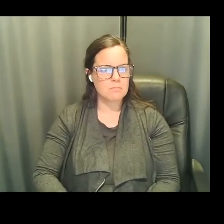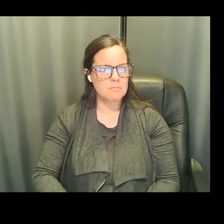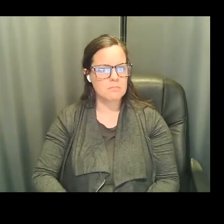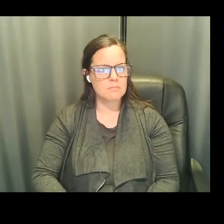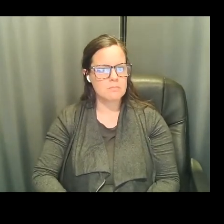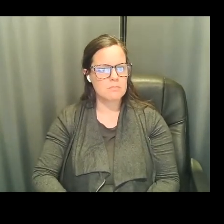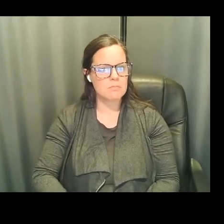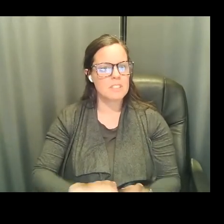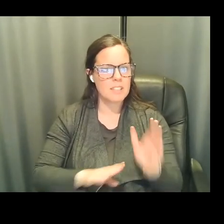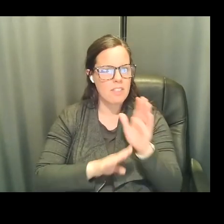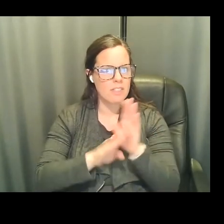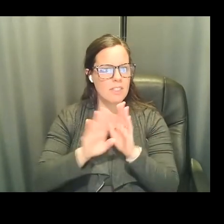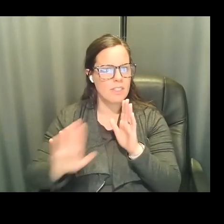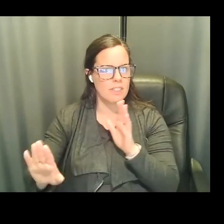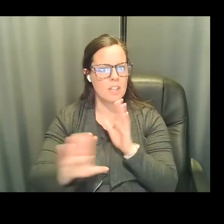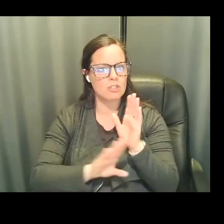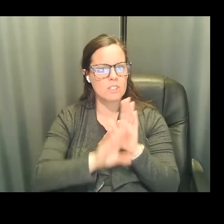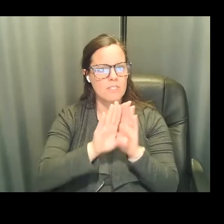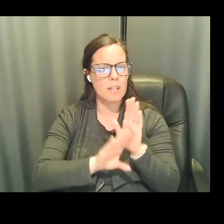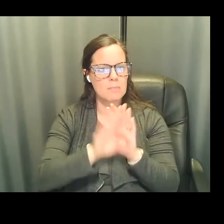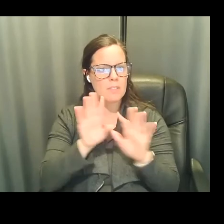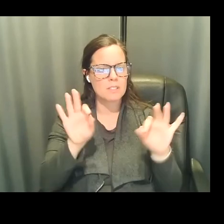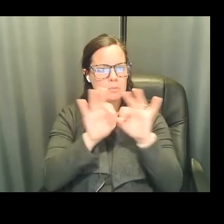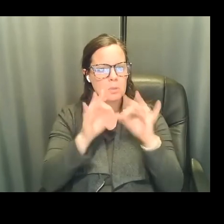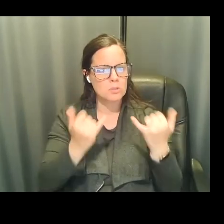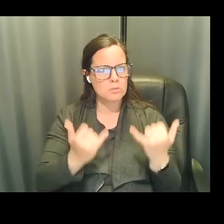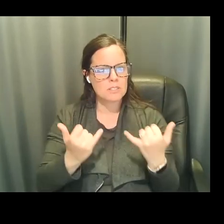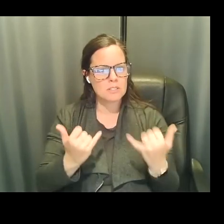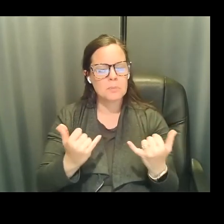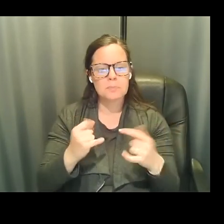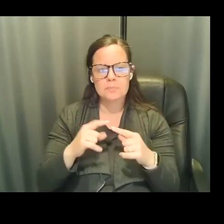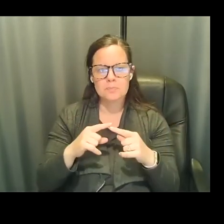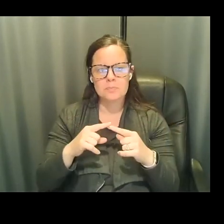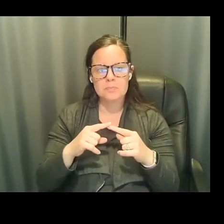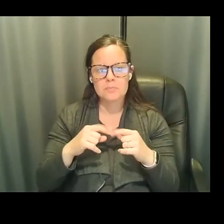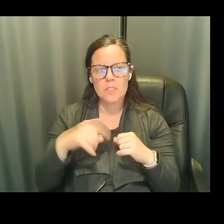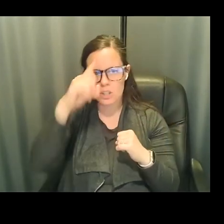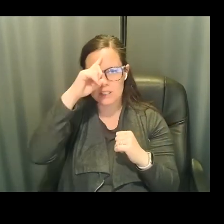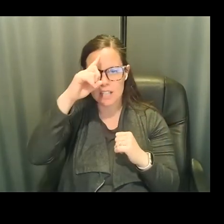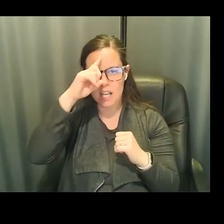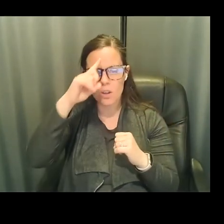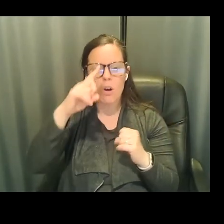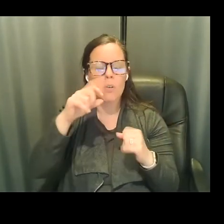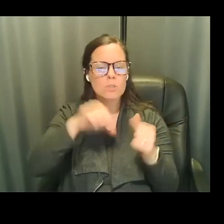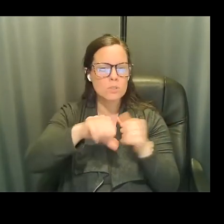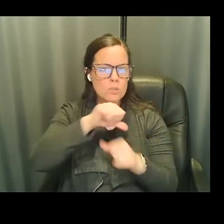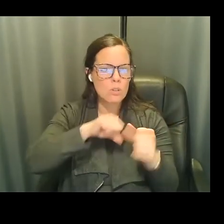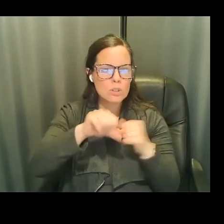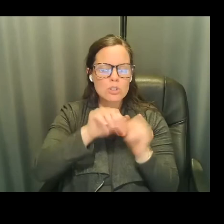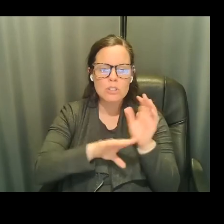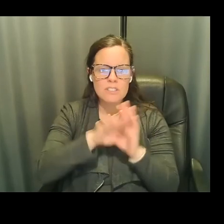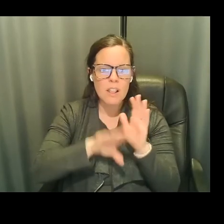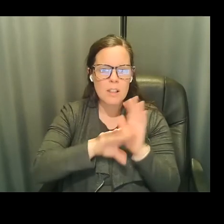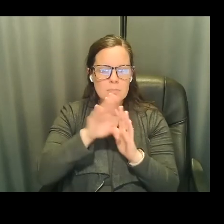their development that matters right now. It's their psychosocial development, because just the pandemic